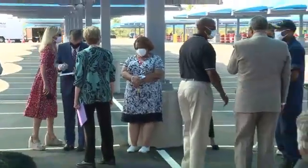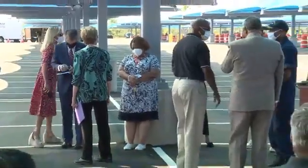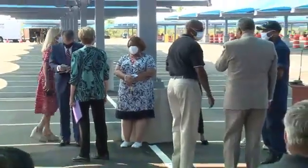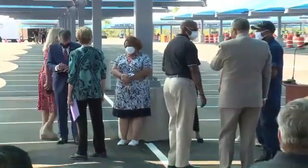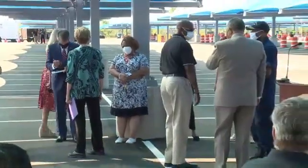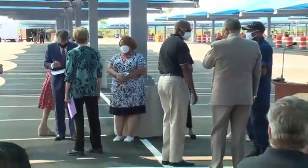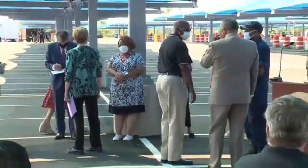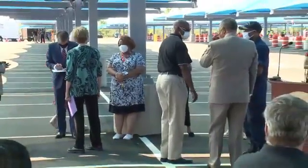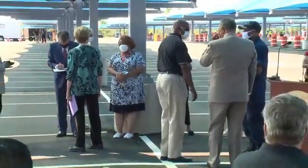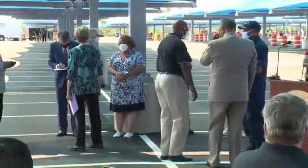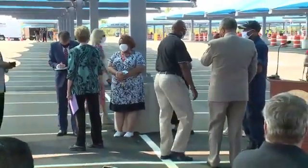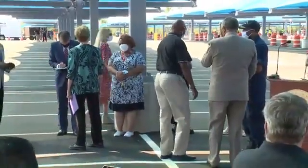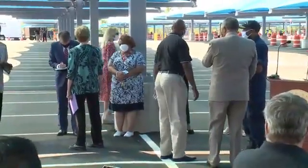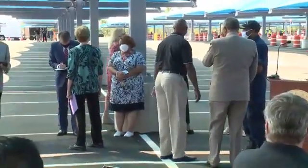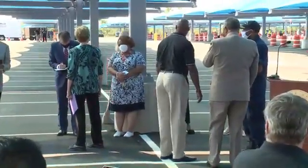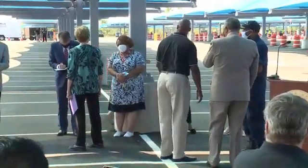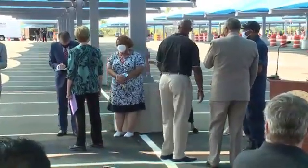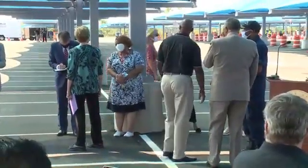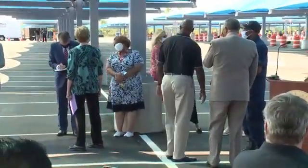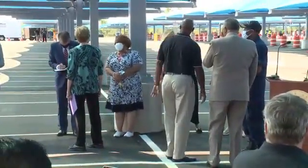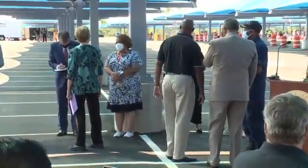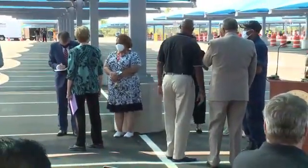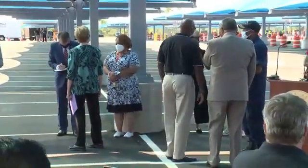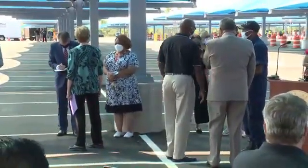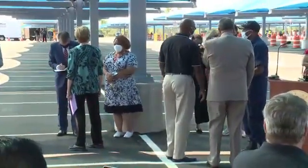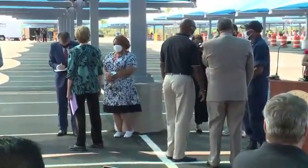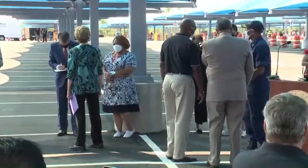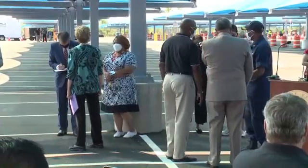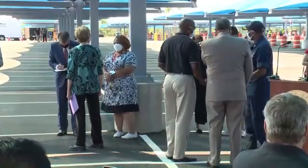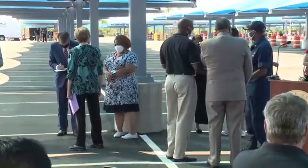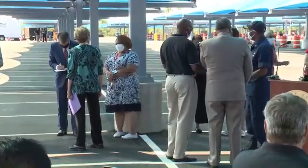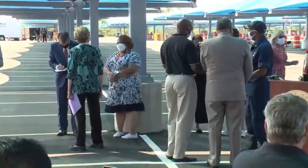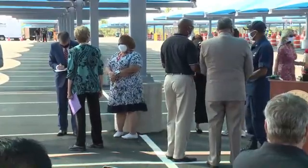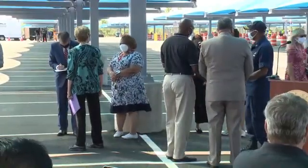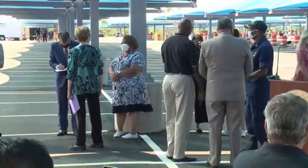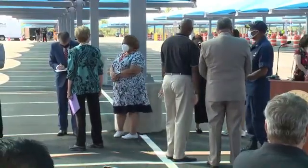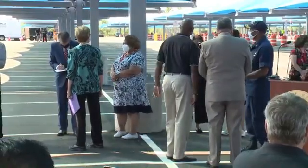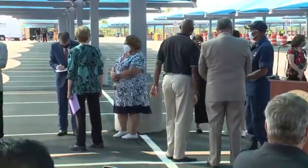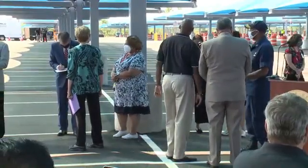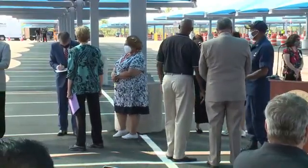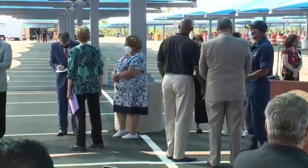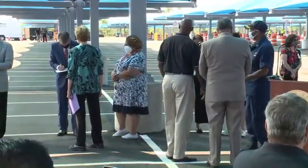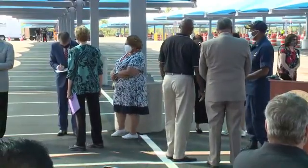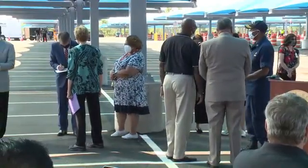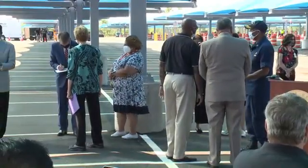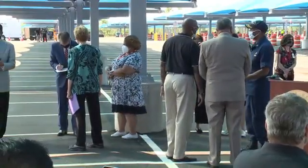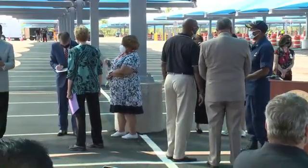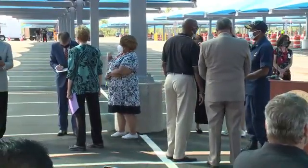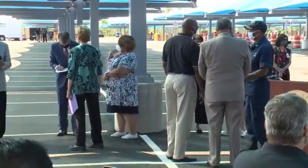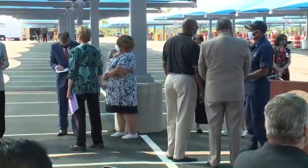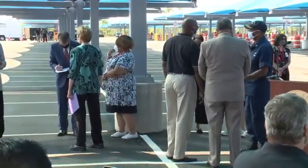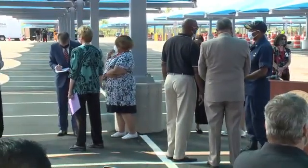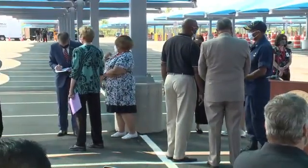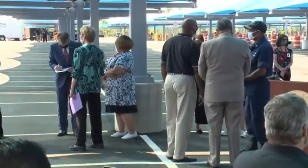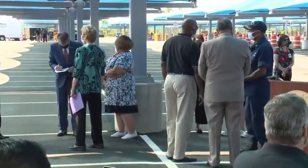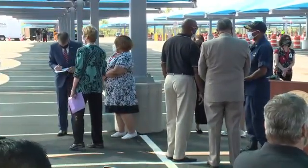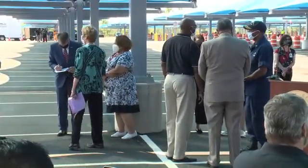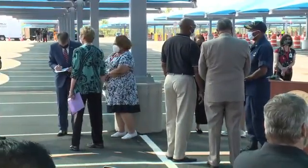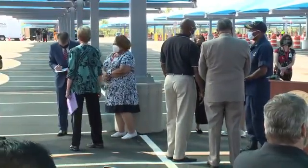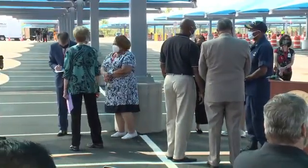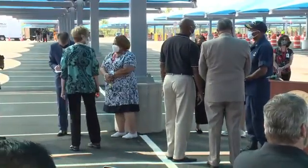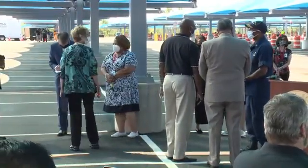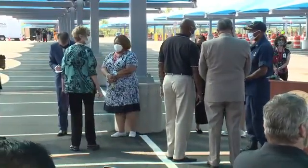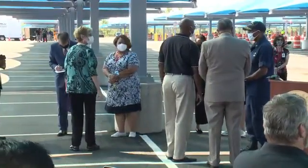Well, I can understand. Like, I feel like a sandy. It's not too bad out today. It's been a lot worse when I've been down in Georgia in the